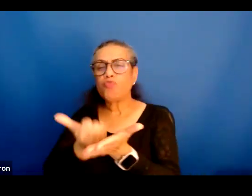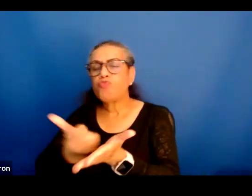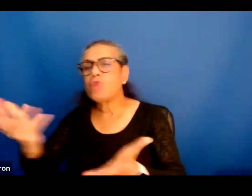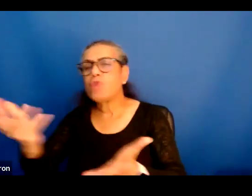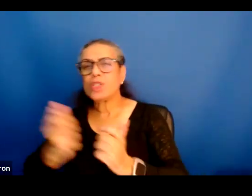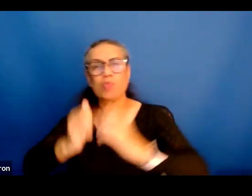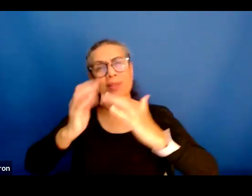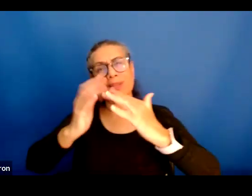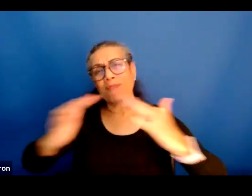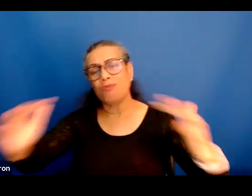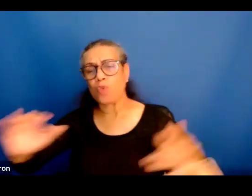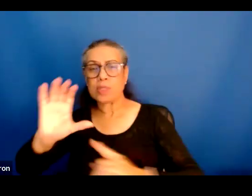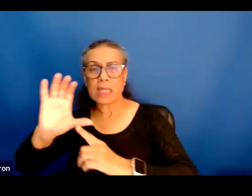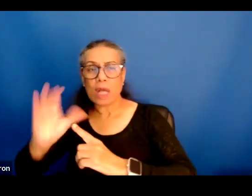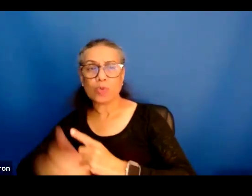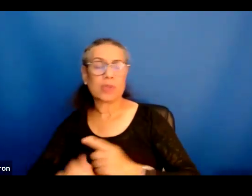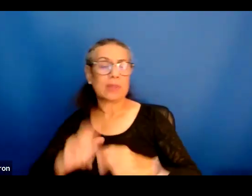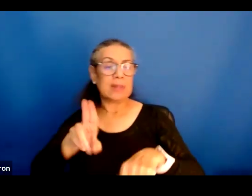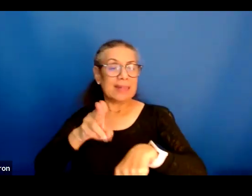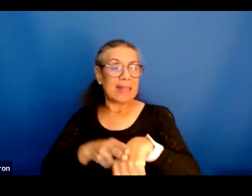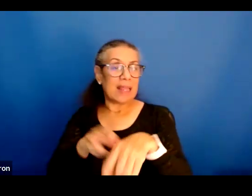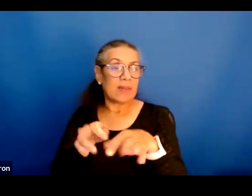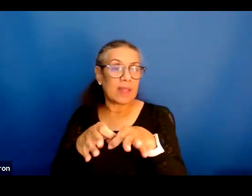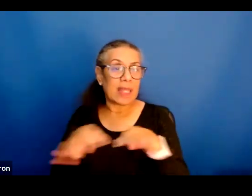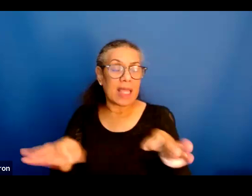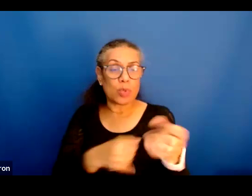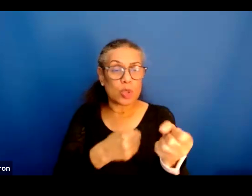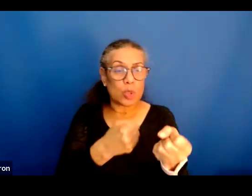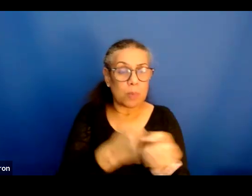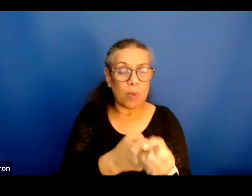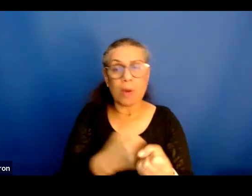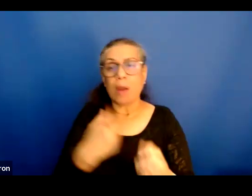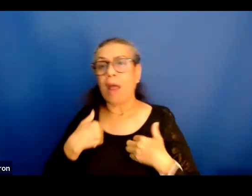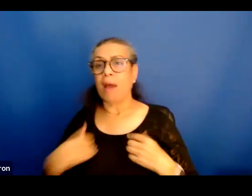linguistically diverse for students with native language supports. We try to